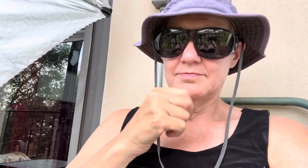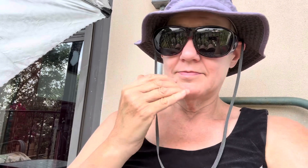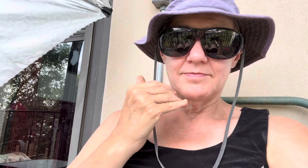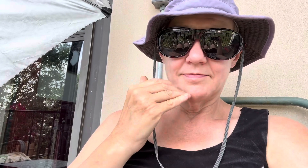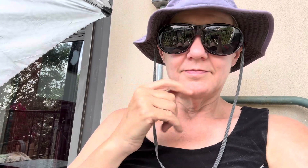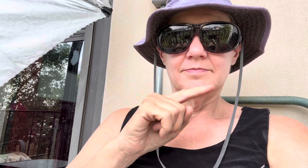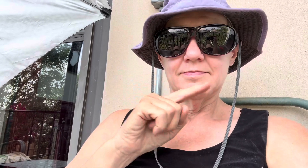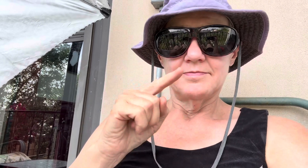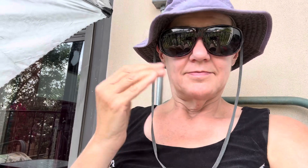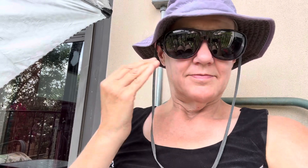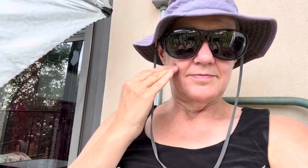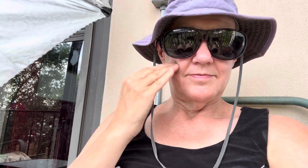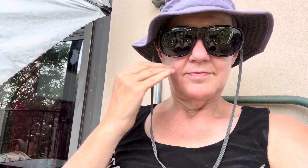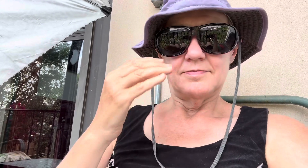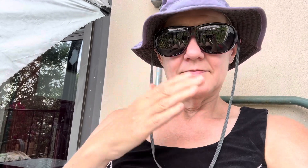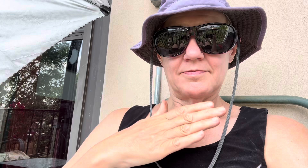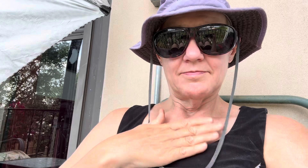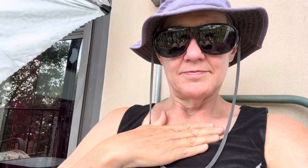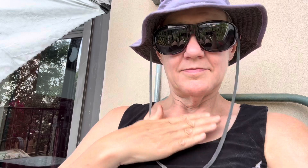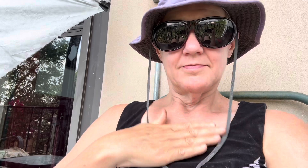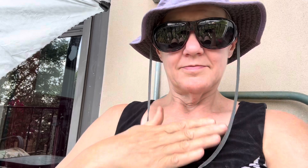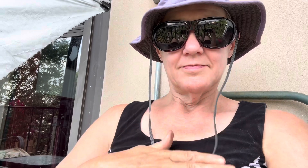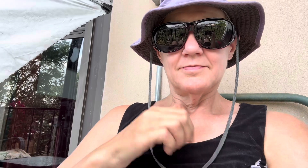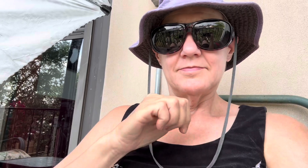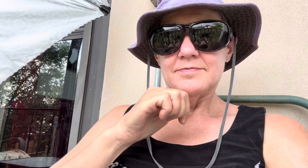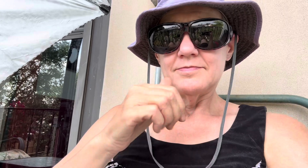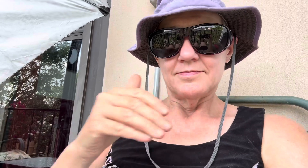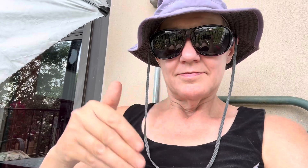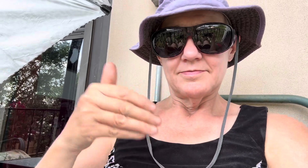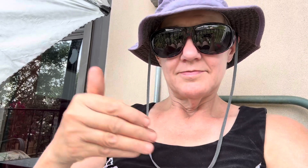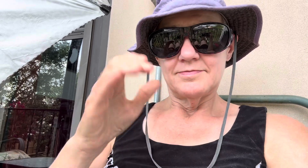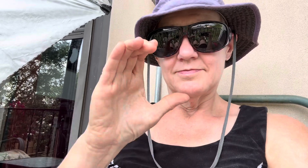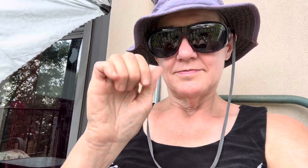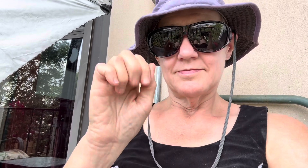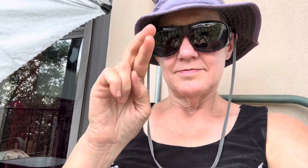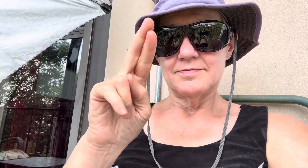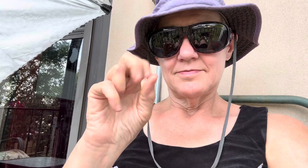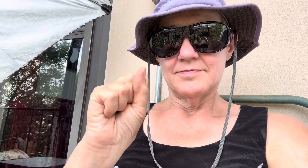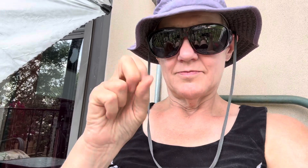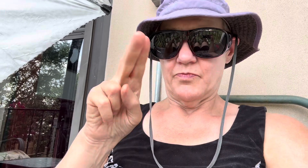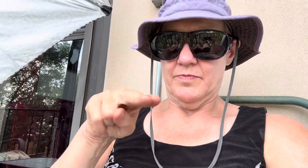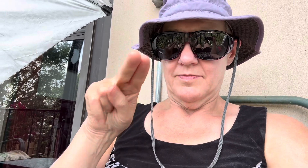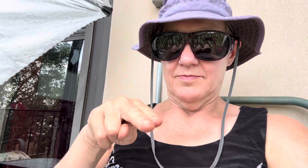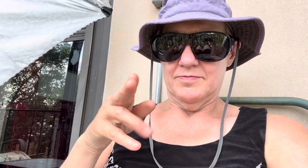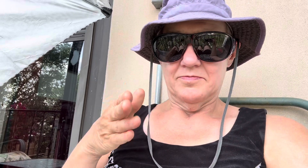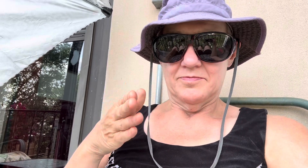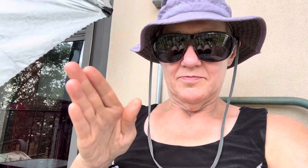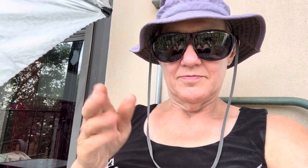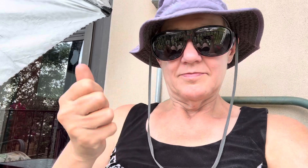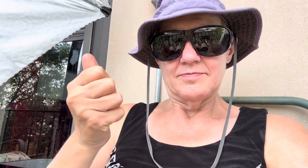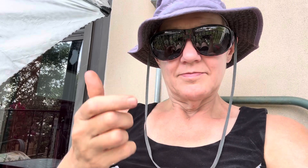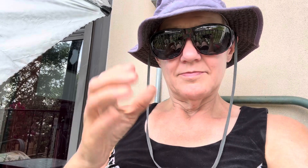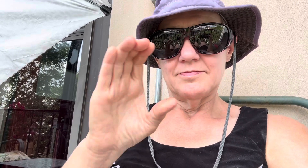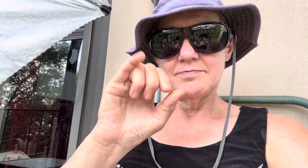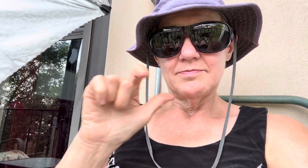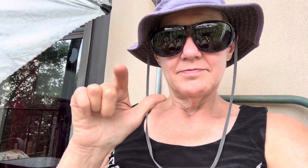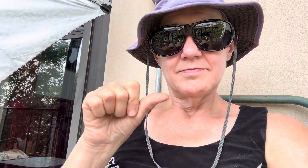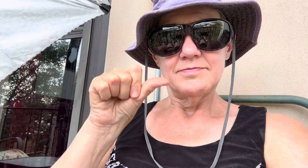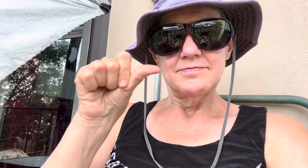they keep that food noise quiet. Now, I lost my weight 8 years ago before the drugs existed, so I don't see a need to be